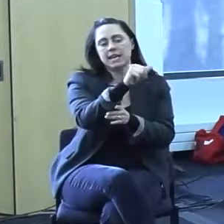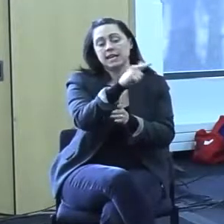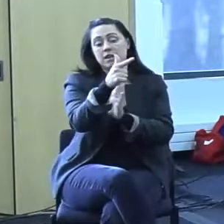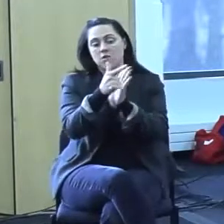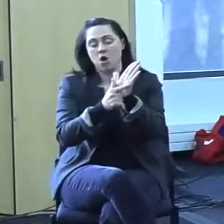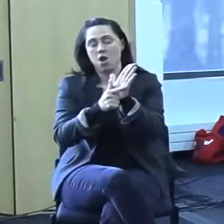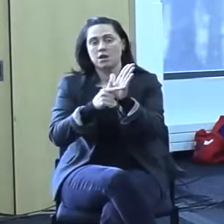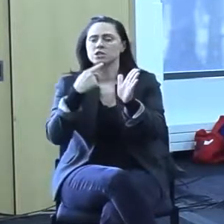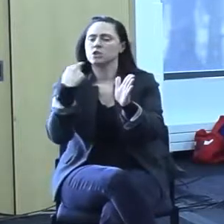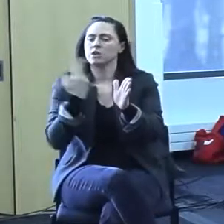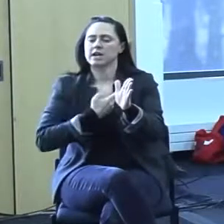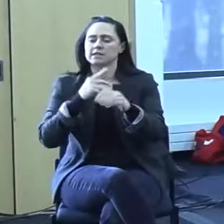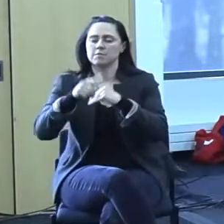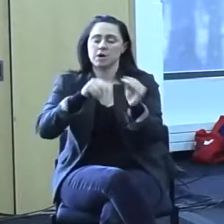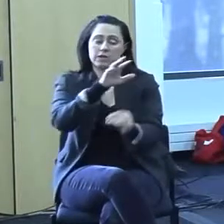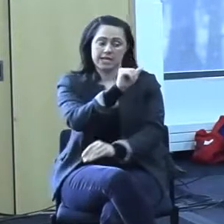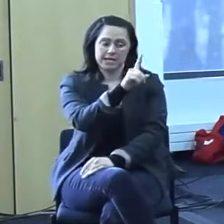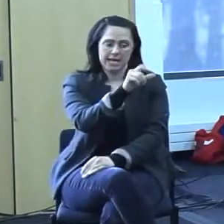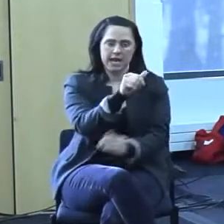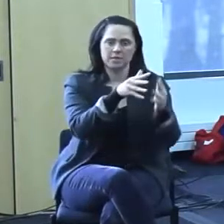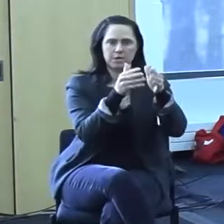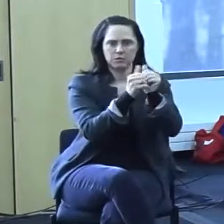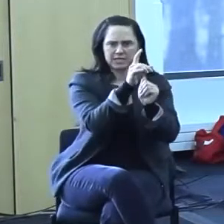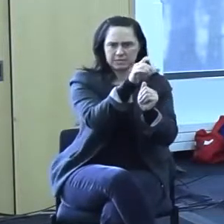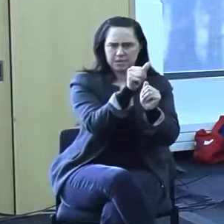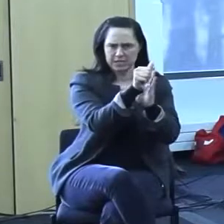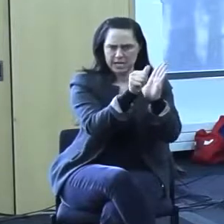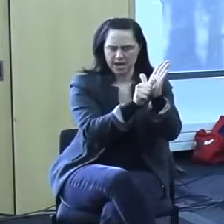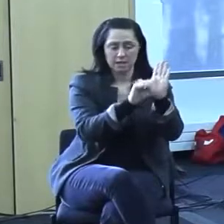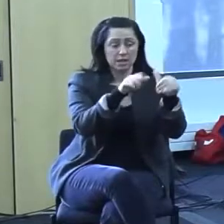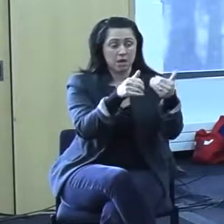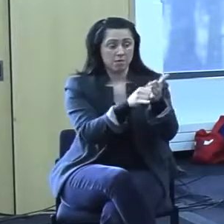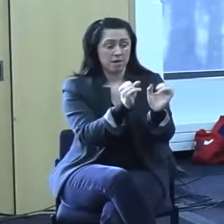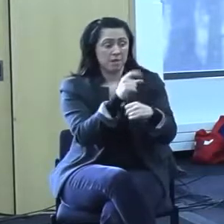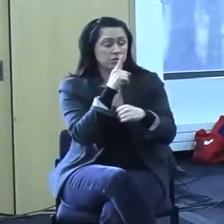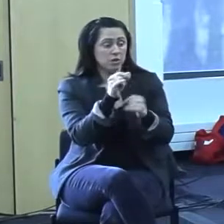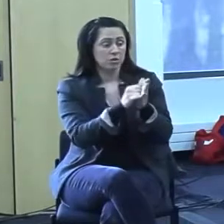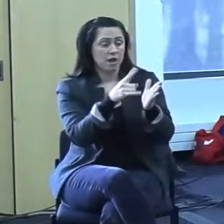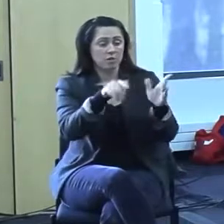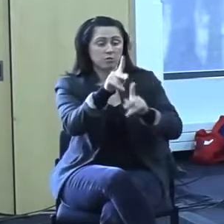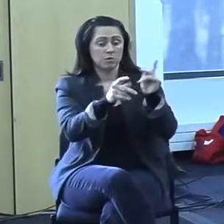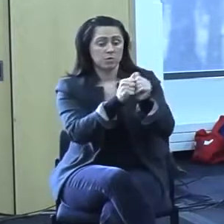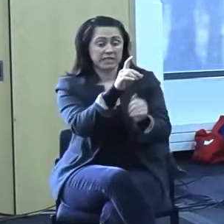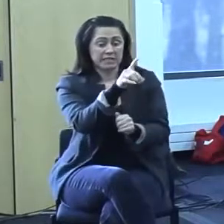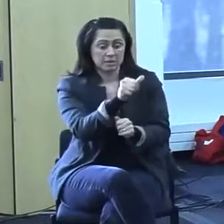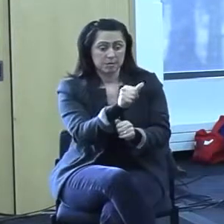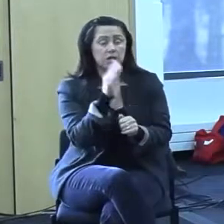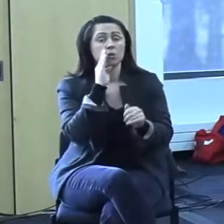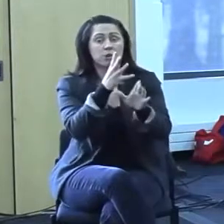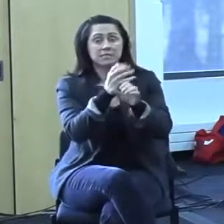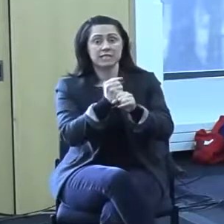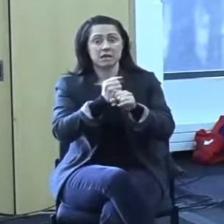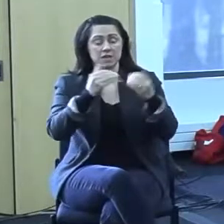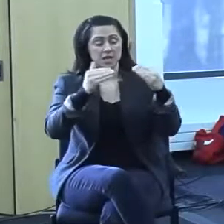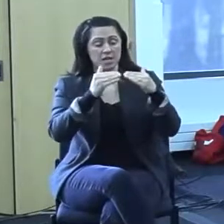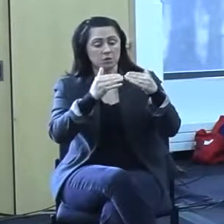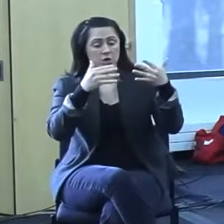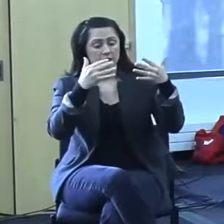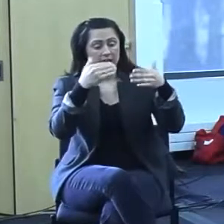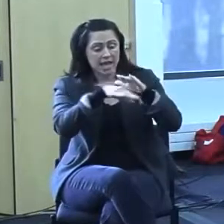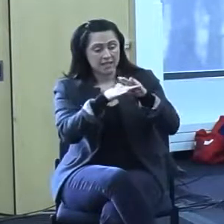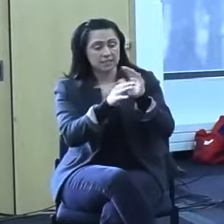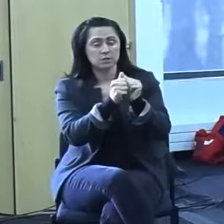about ADA, the American Disability Act, and how it ensures that those with a disability will receive equal access